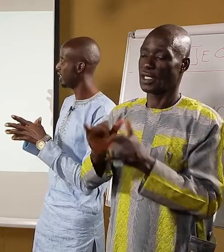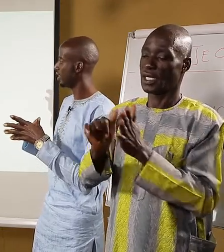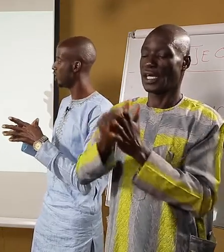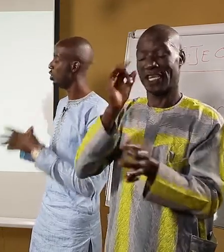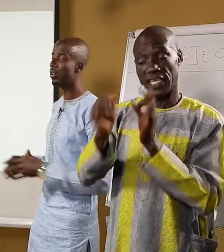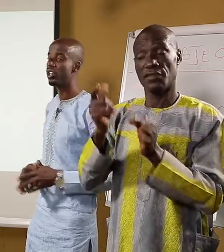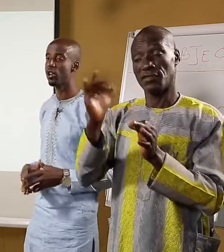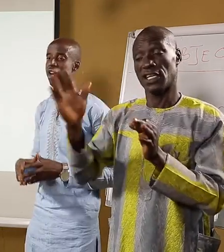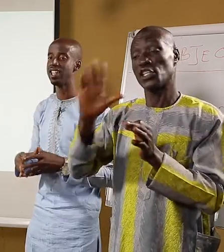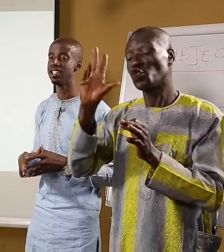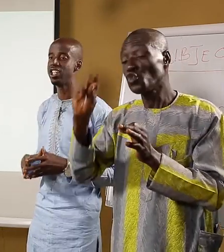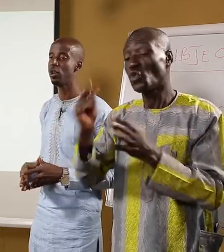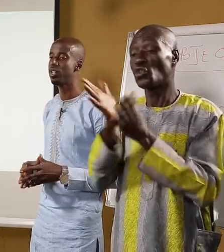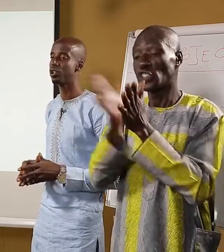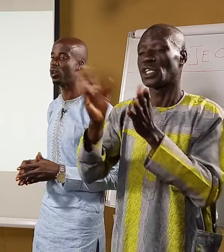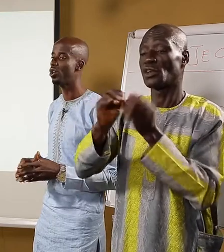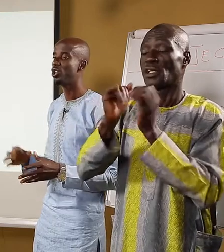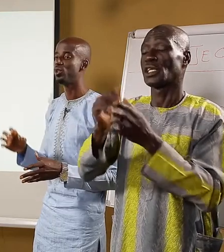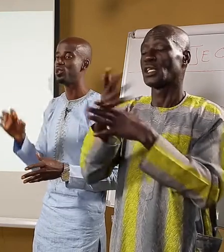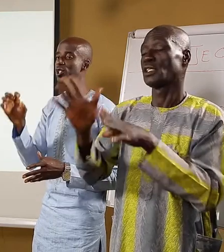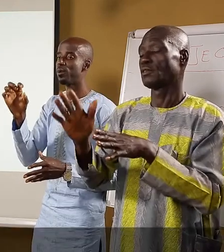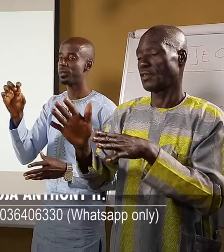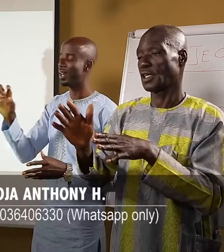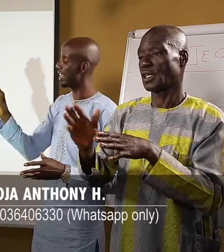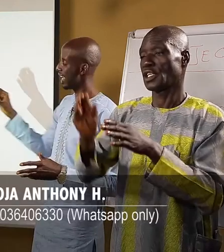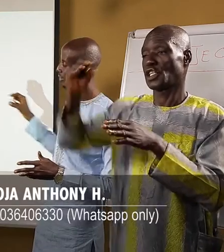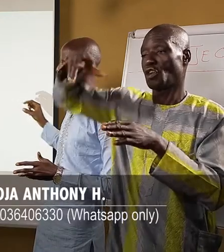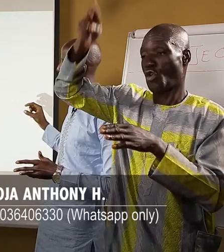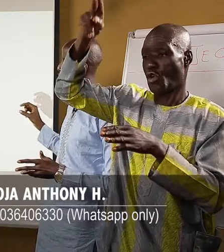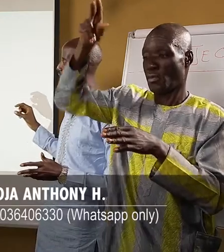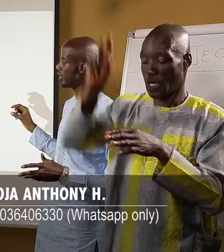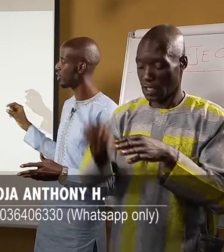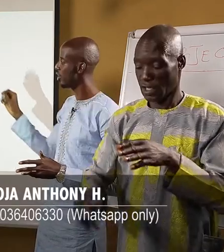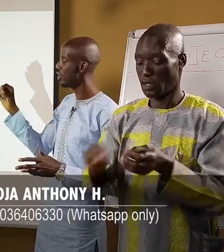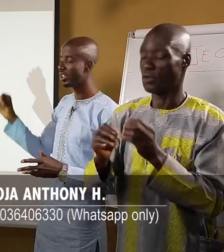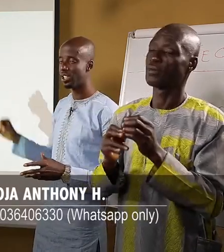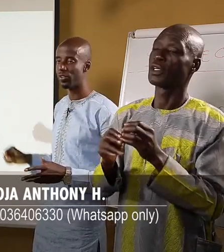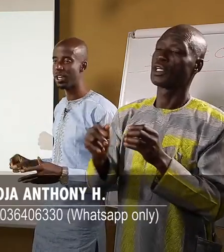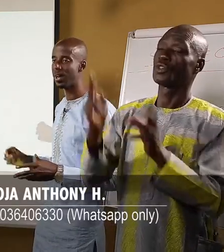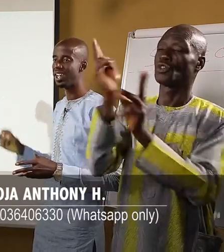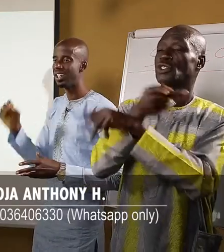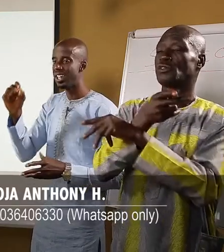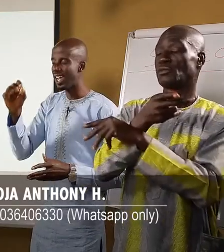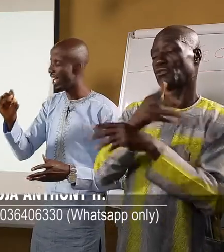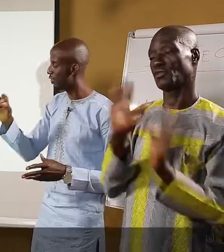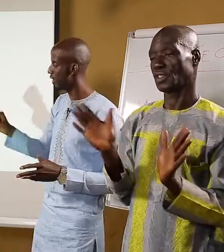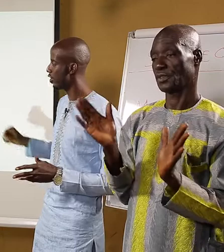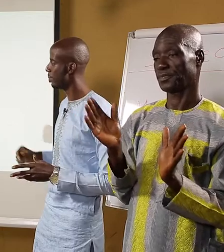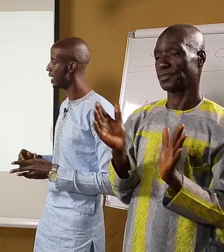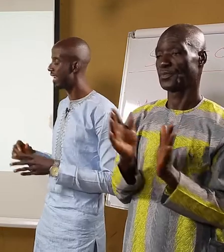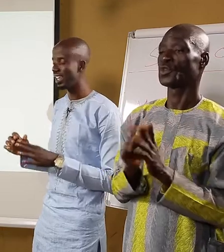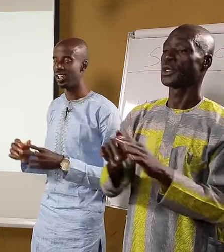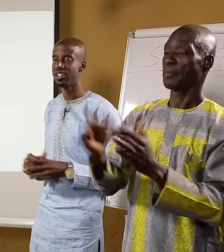between the numerator and the denominator, you just multiply everything in the numerator, divide by